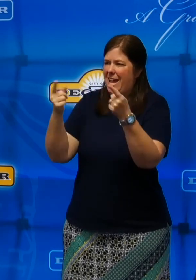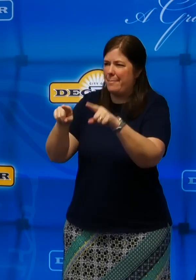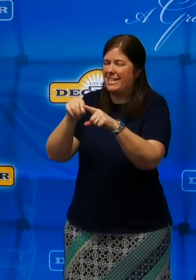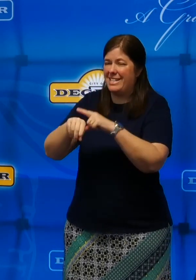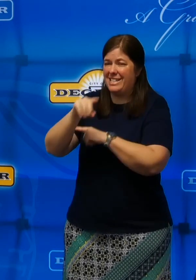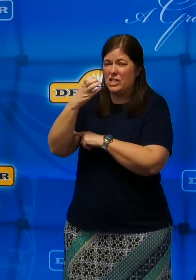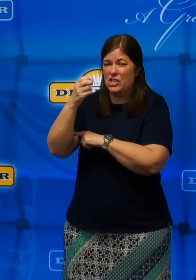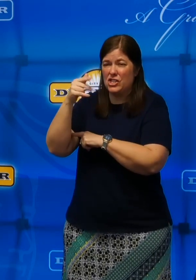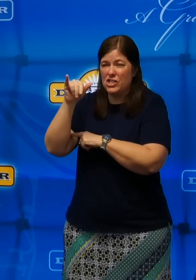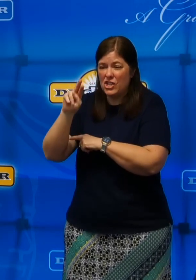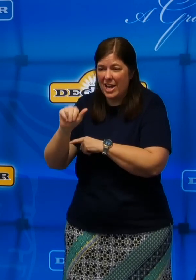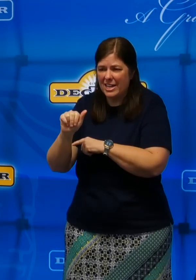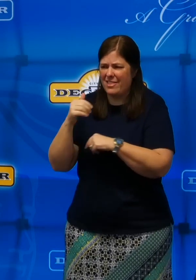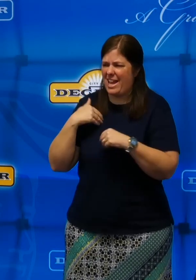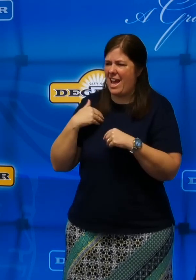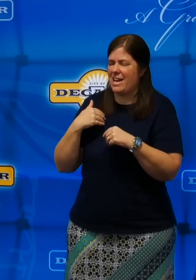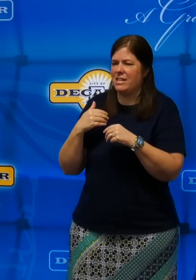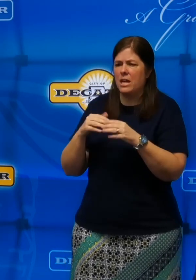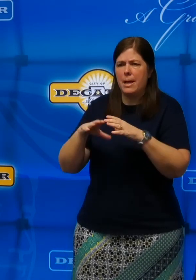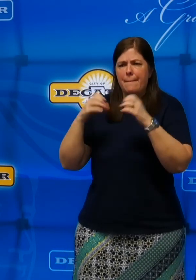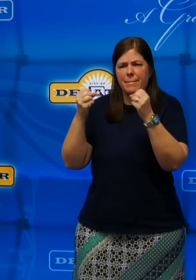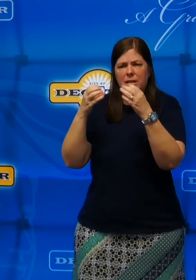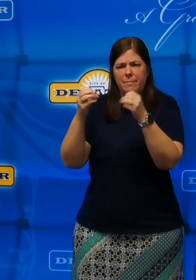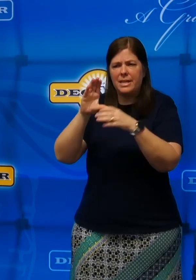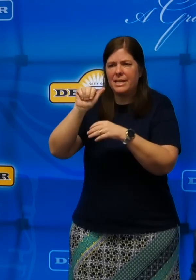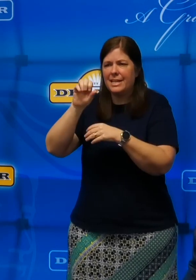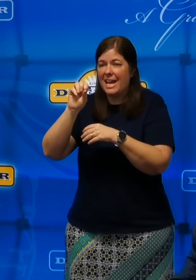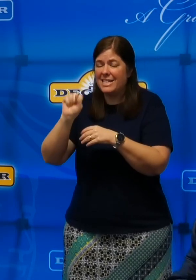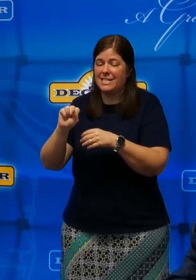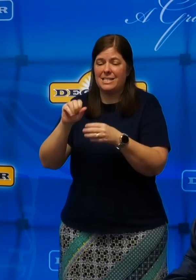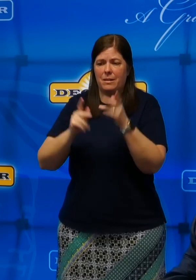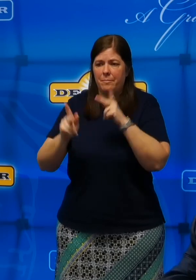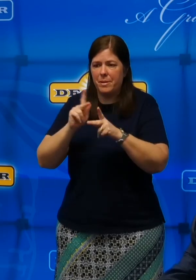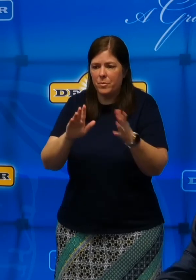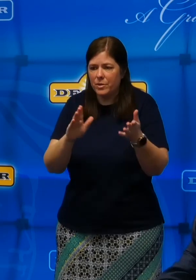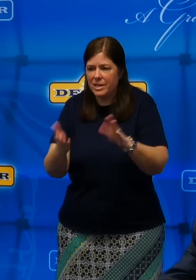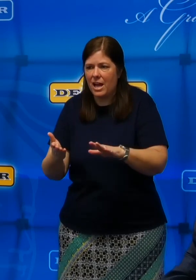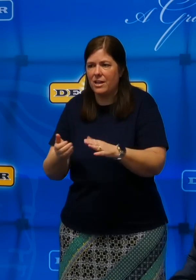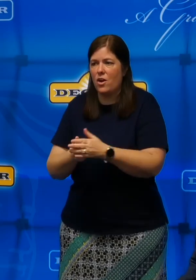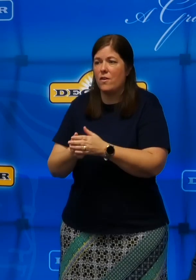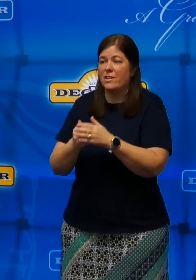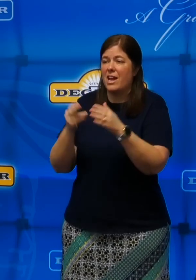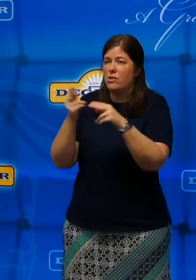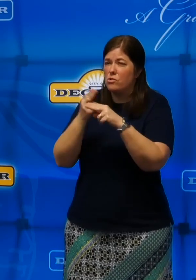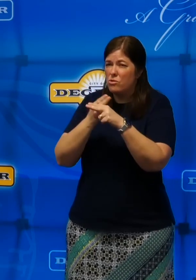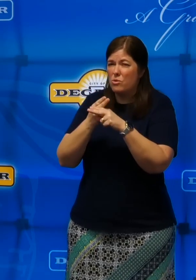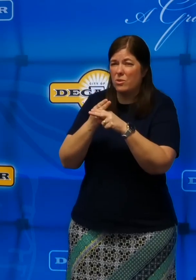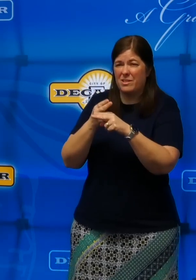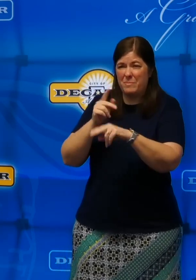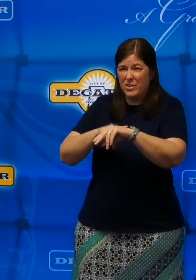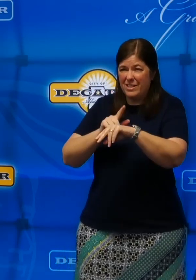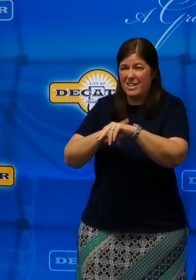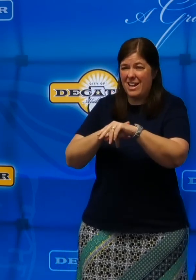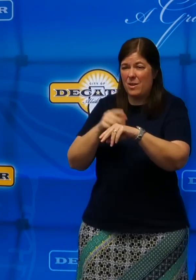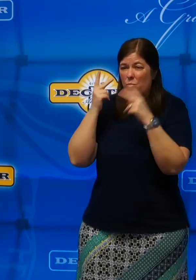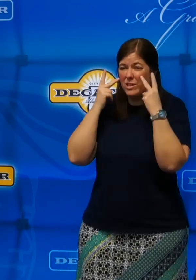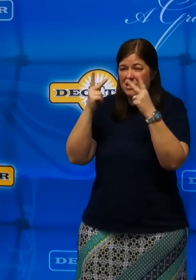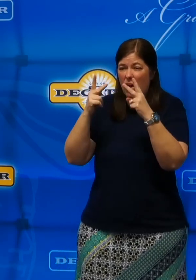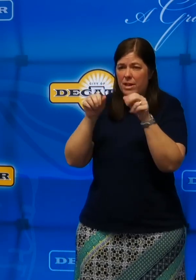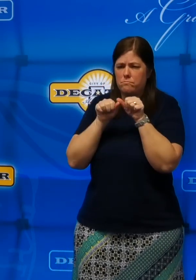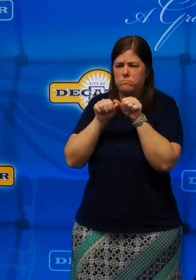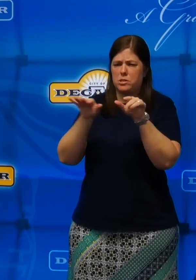cases and death rates. Over a short period of time, we saw that expand to other countries that we often